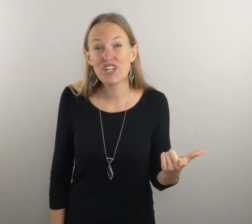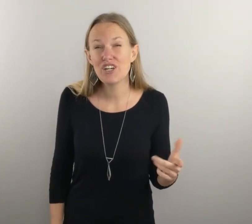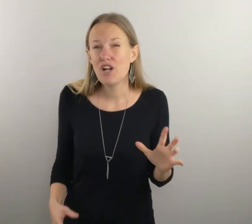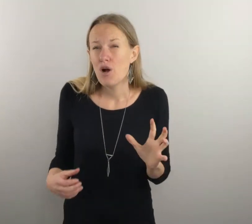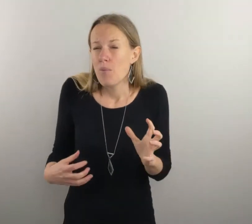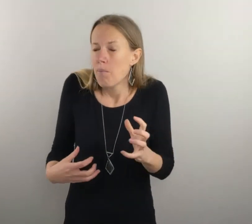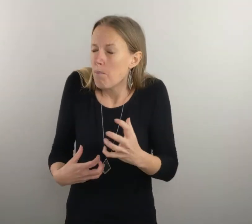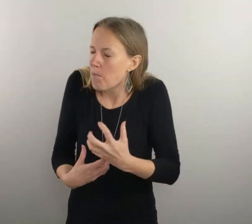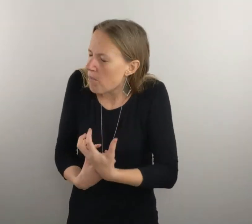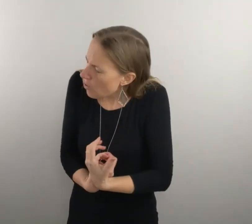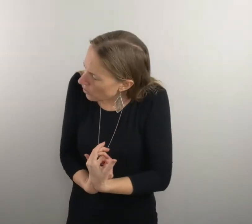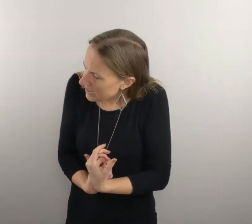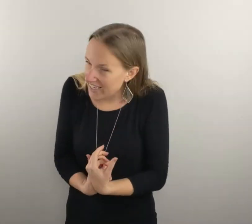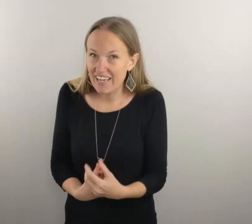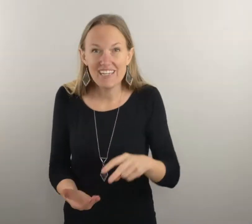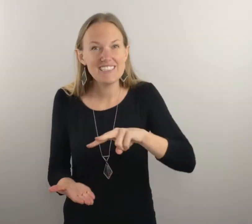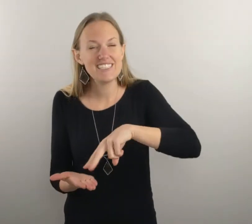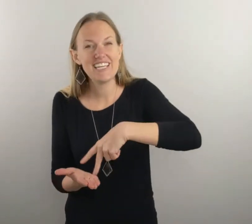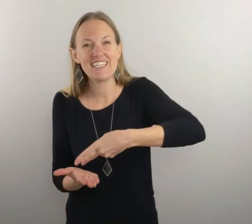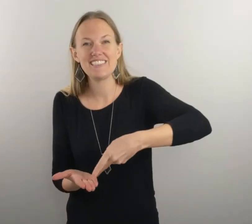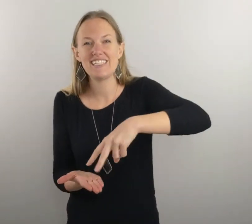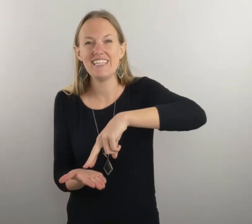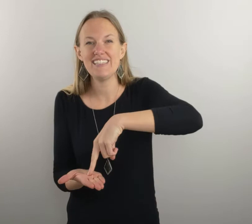turn mourning to dancing.